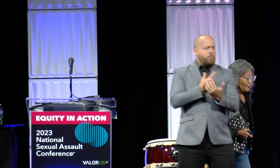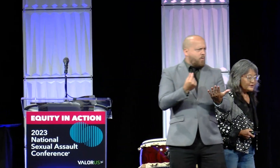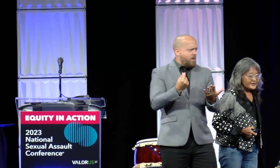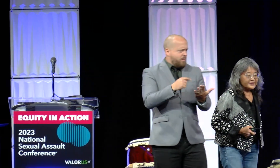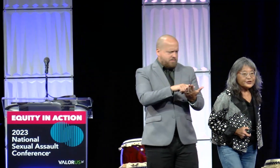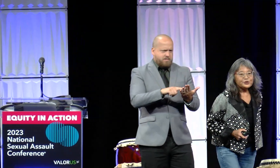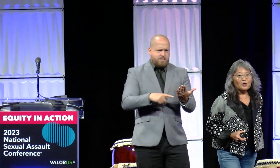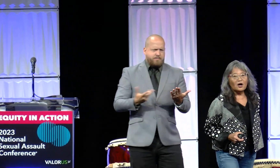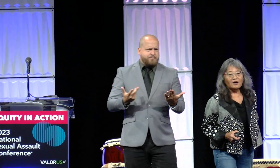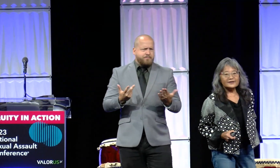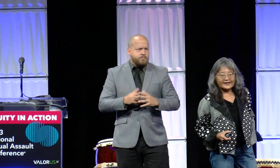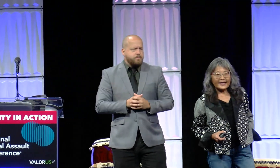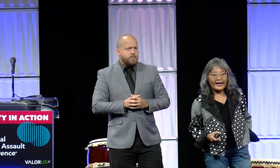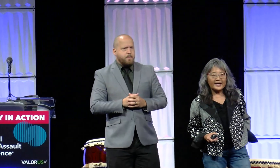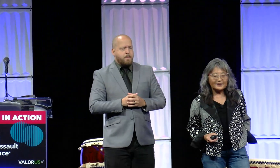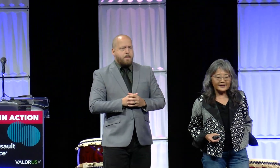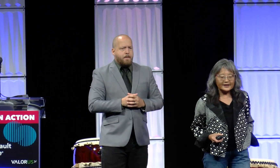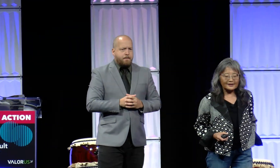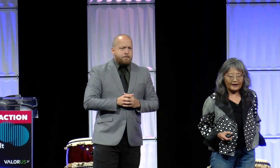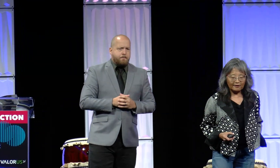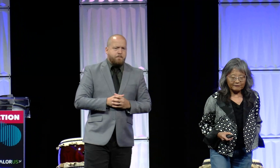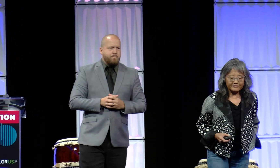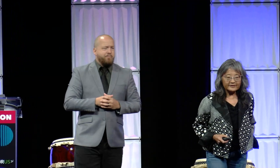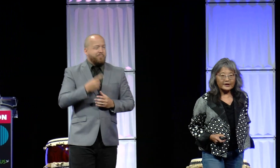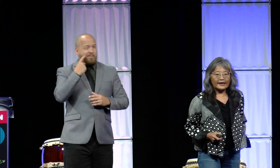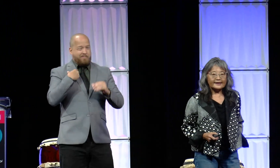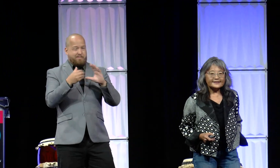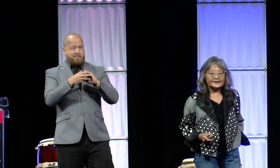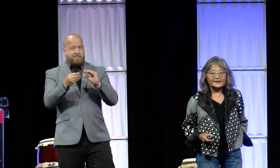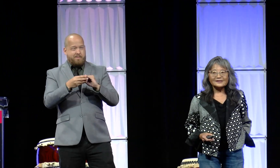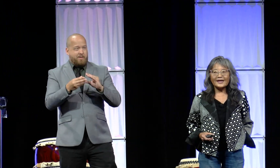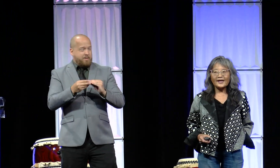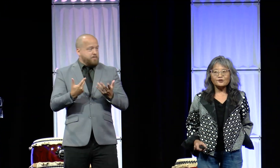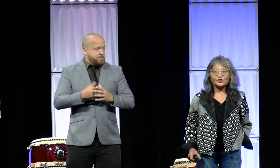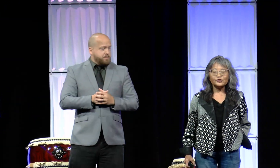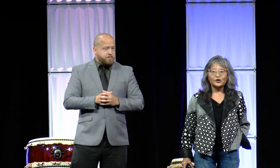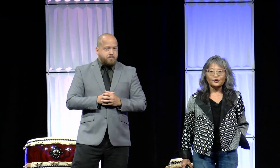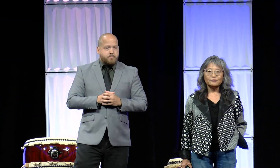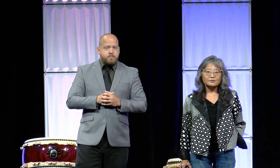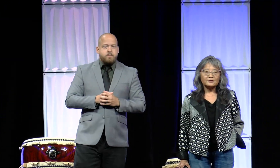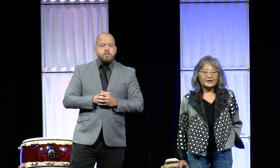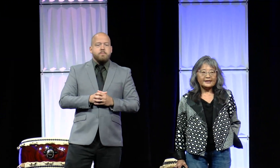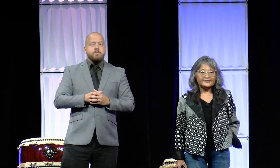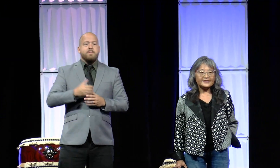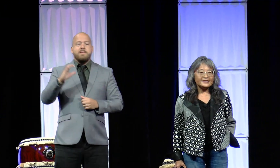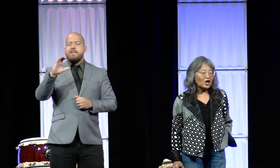I would say to you all that catalytic love is an intentional